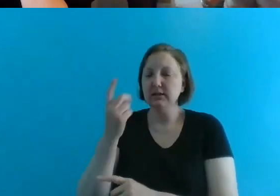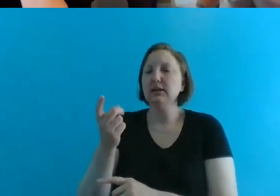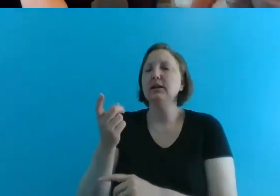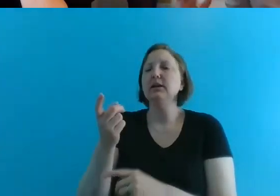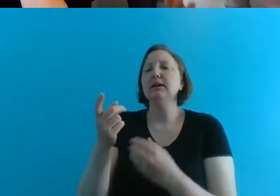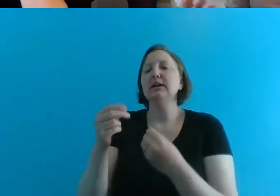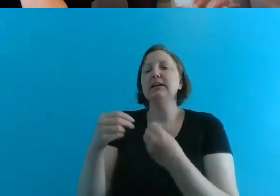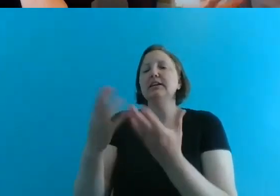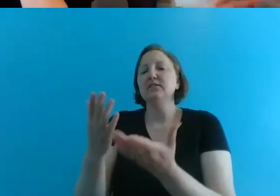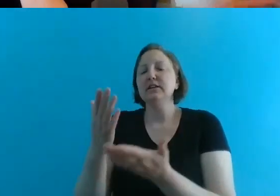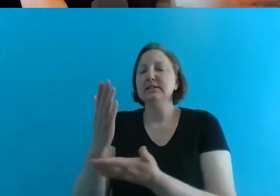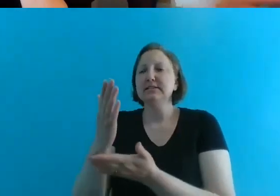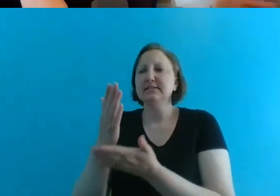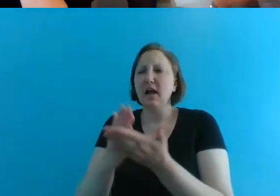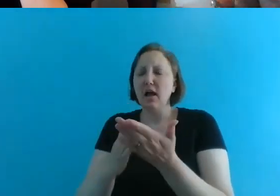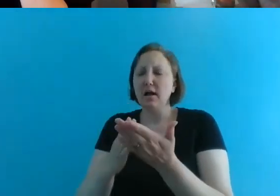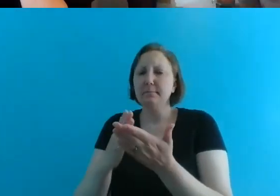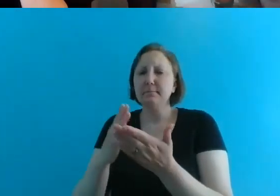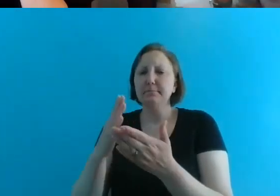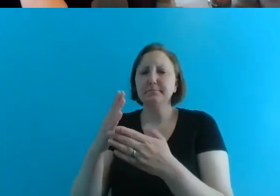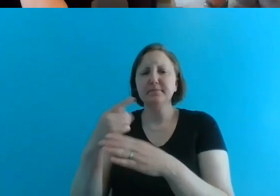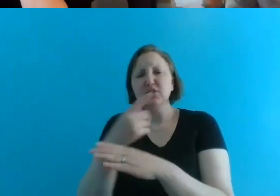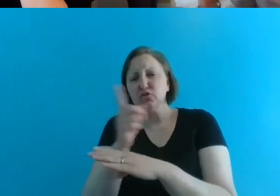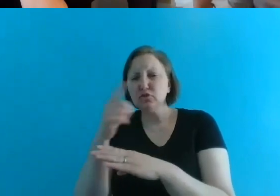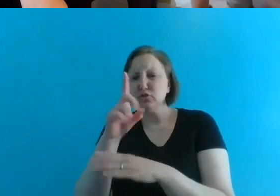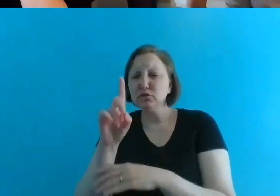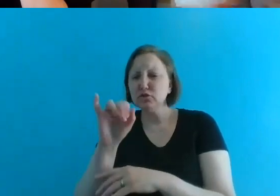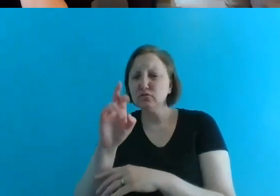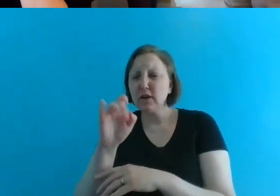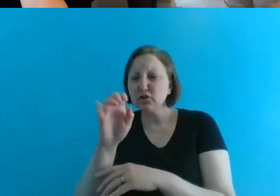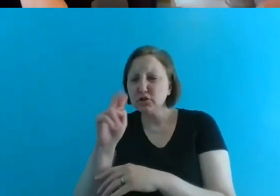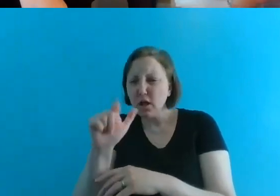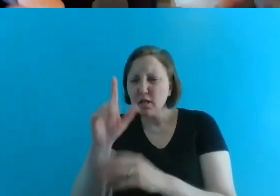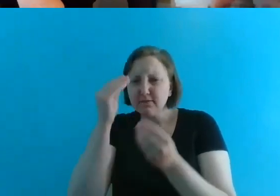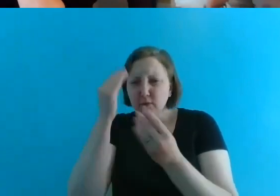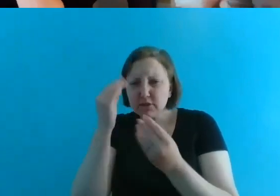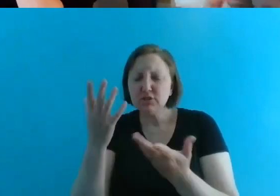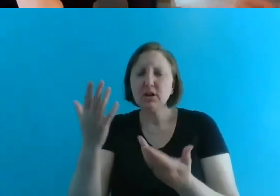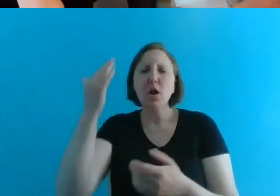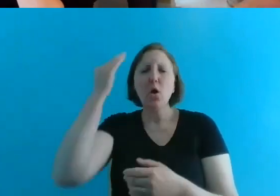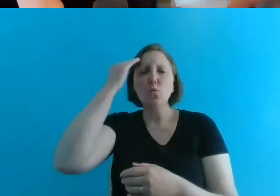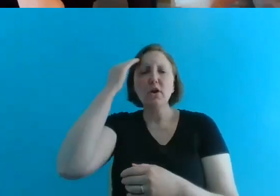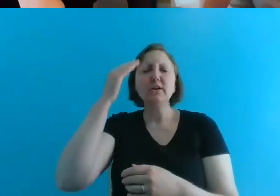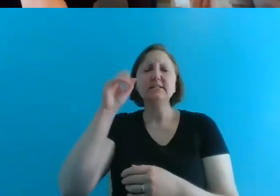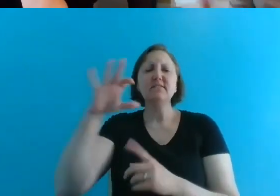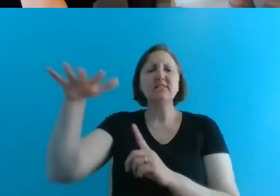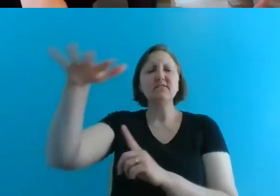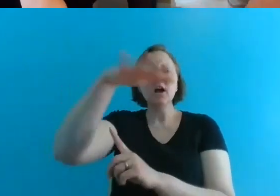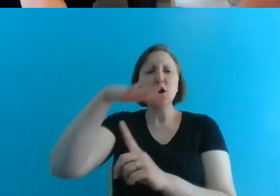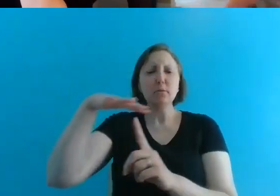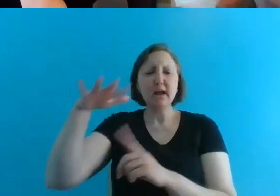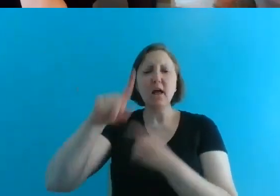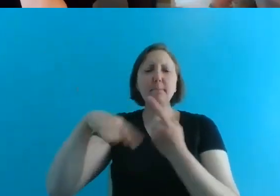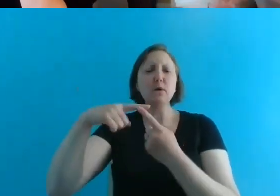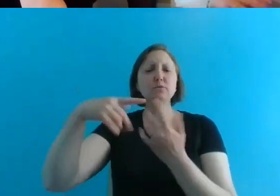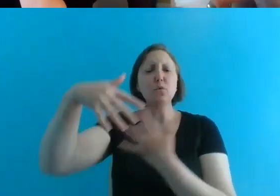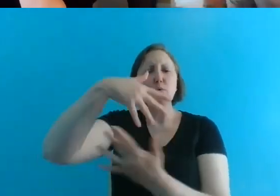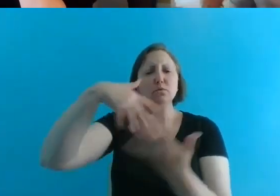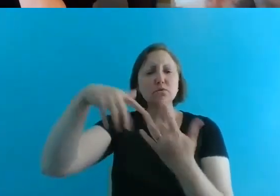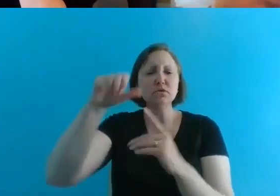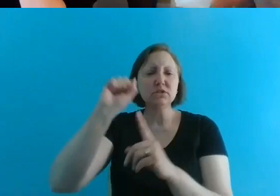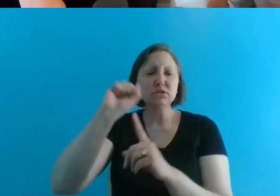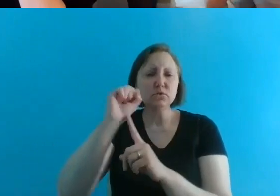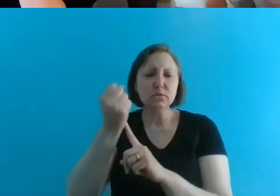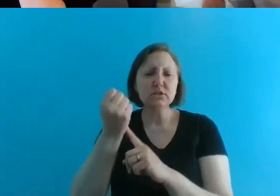maybe some directional information, some awareness of what's happening around them when we're in social situations, some of